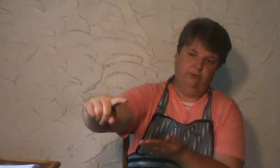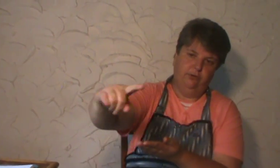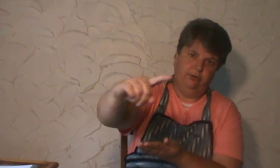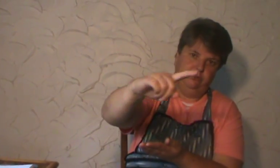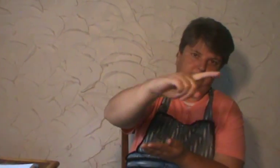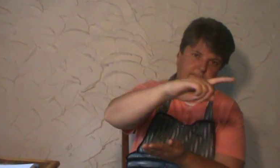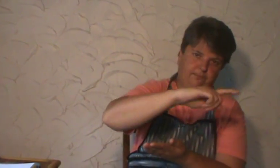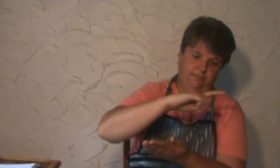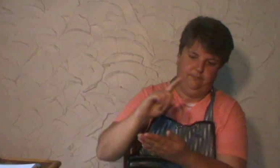over.